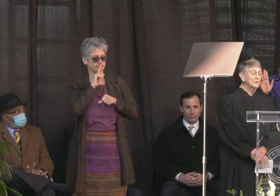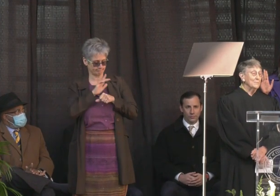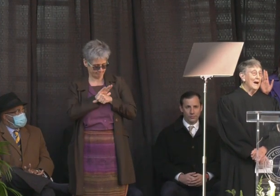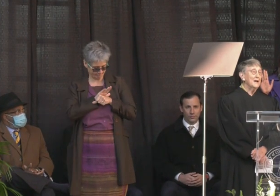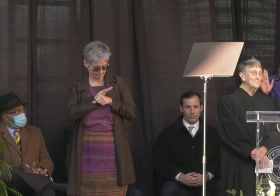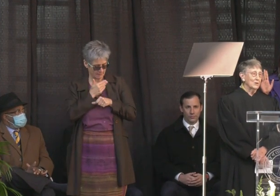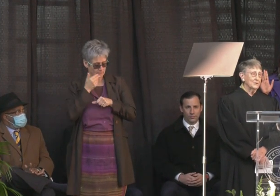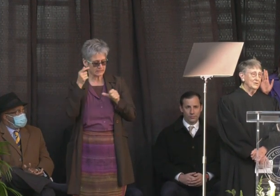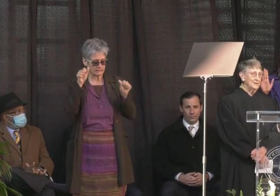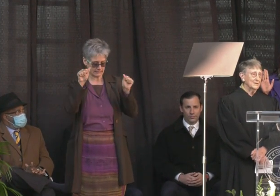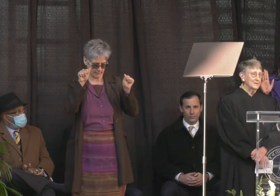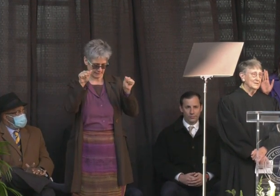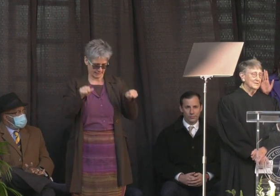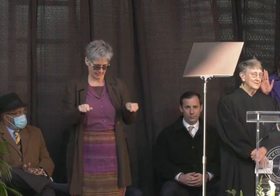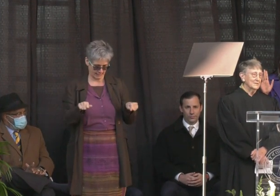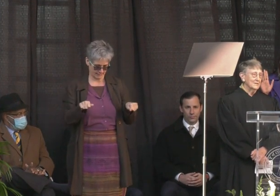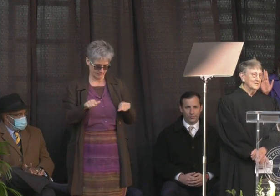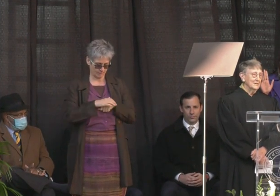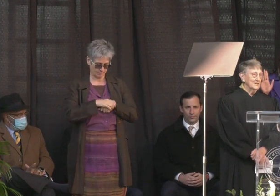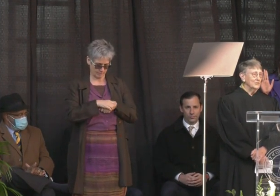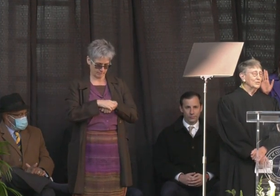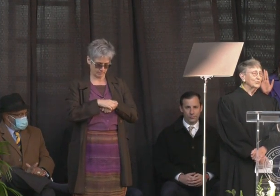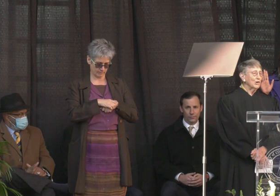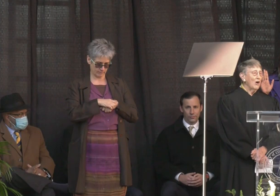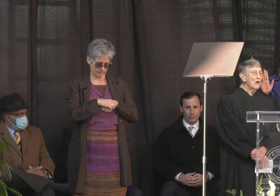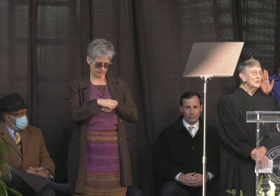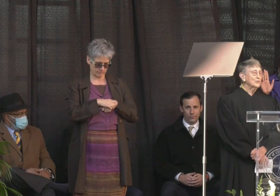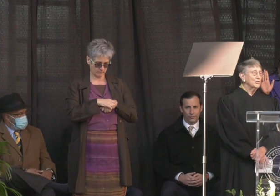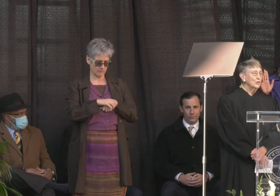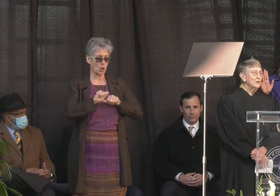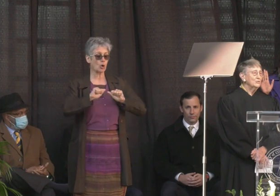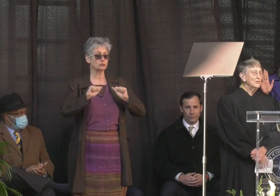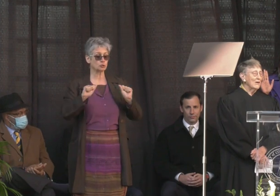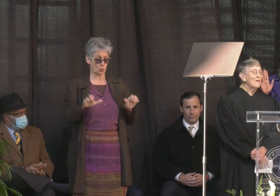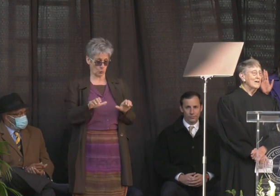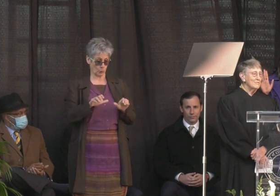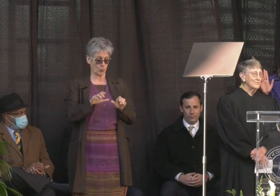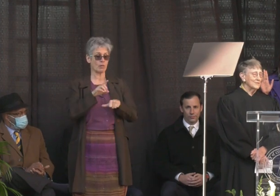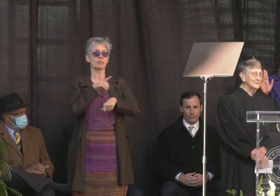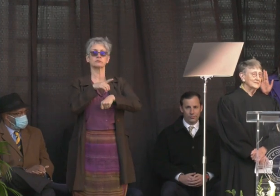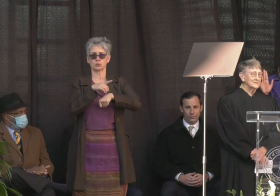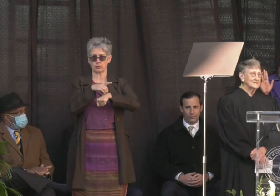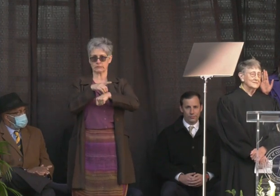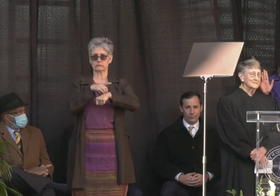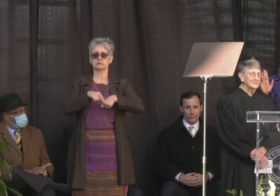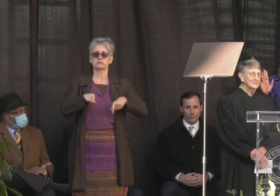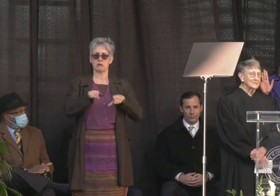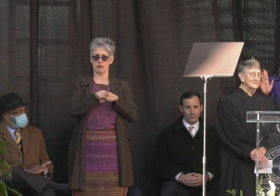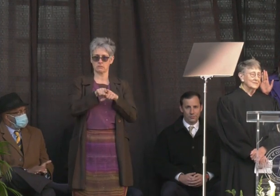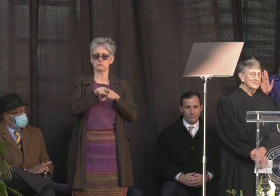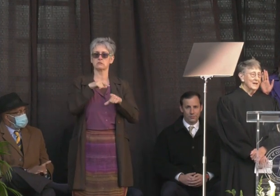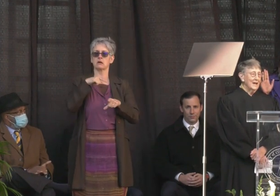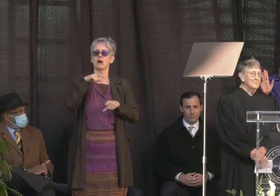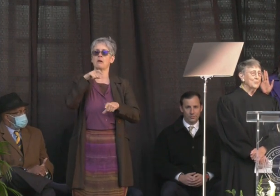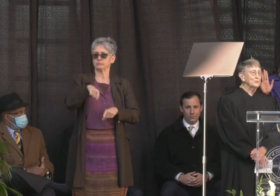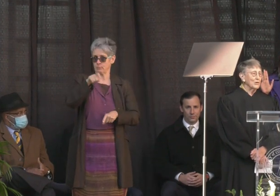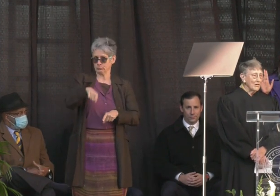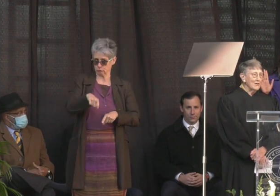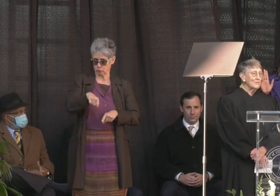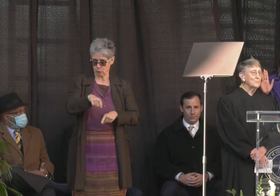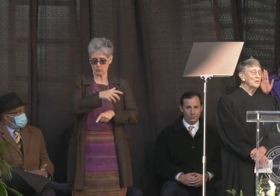To the best of my ability. To the best of my ability. Discharge the duties thereof. Discharge the duties thereof.